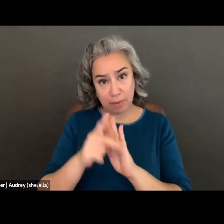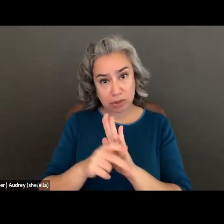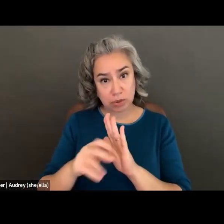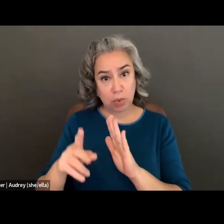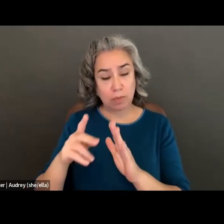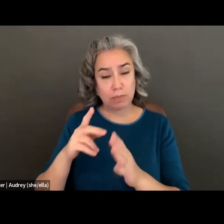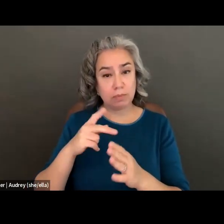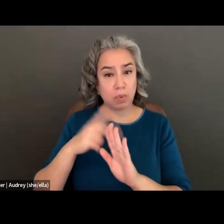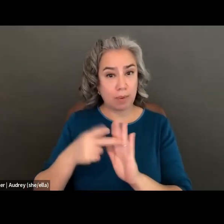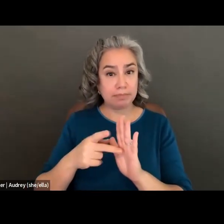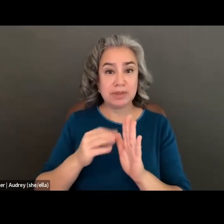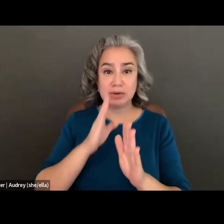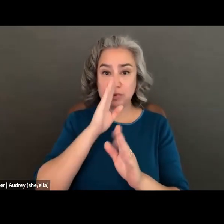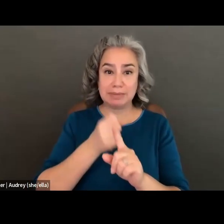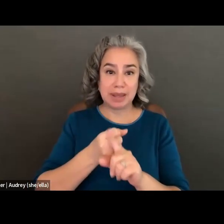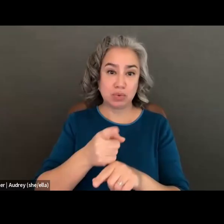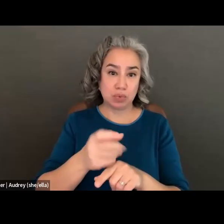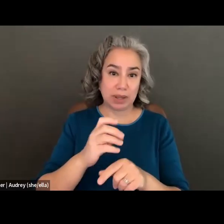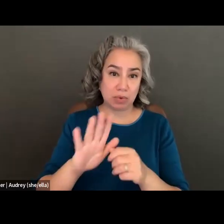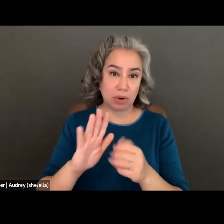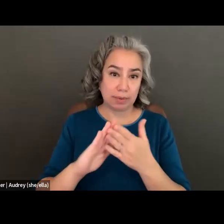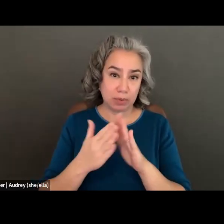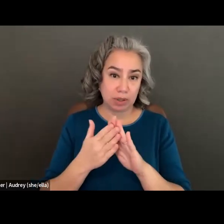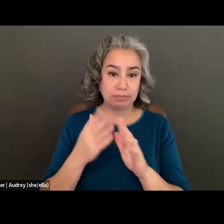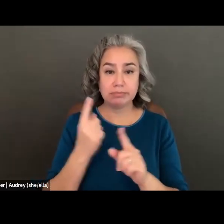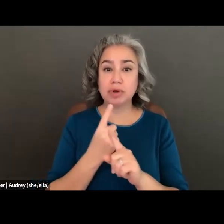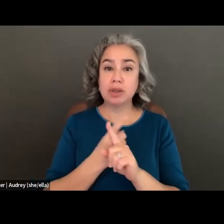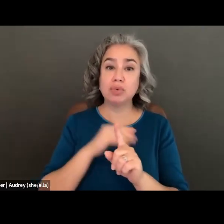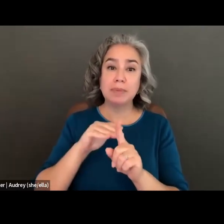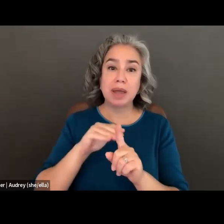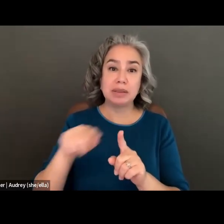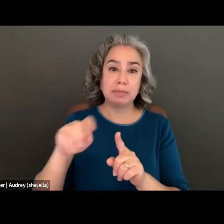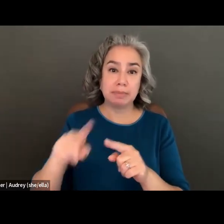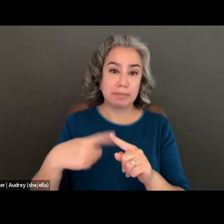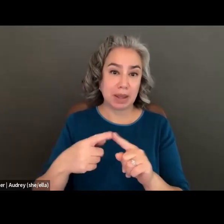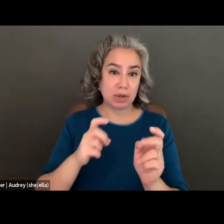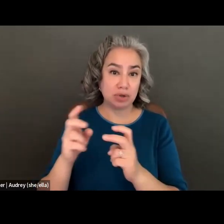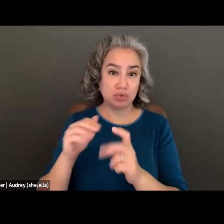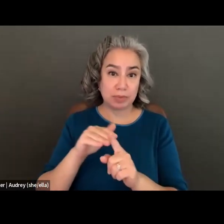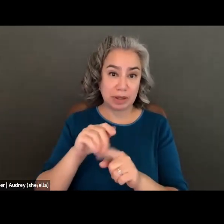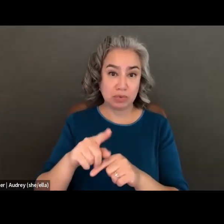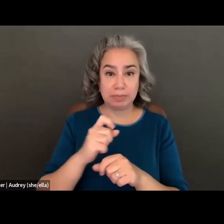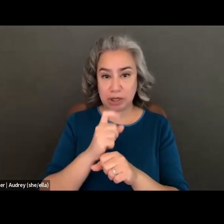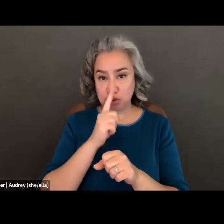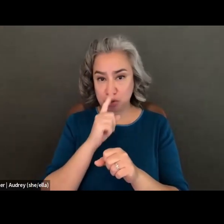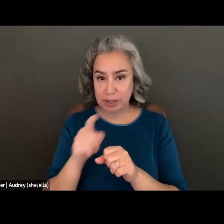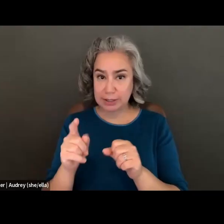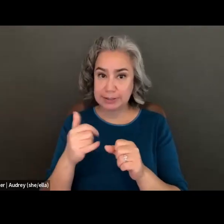directly impacting you and your community. Regularly reminding them of the issues that matter to you ensures they stay on their